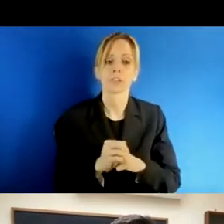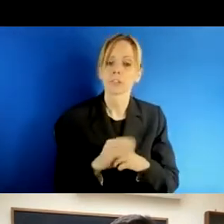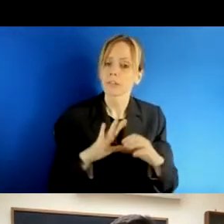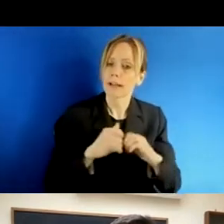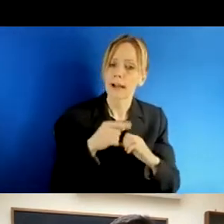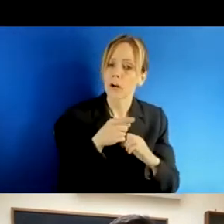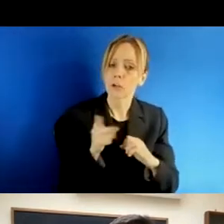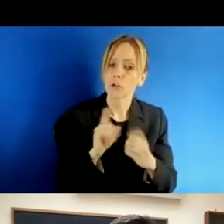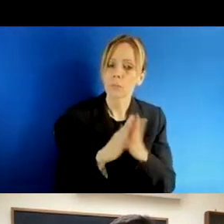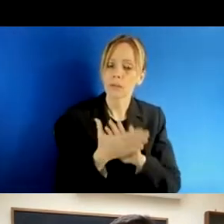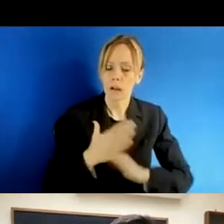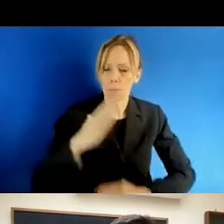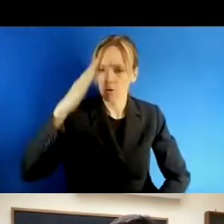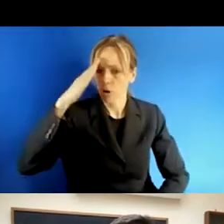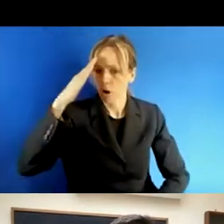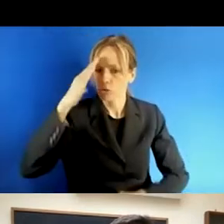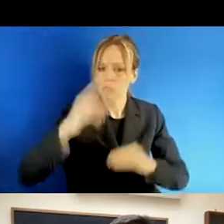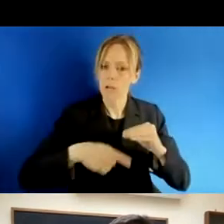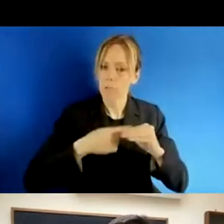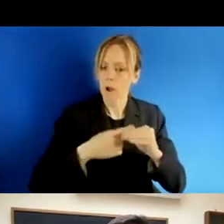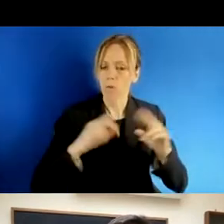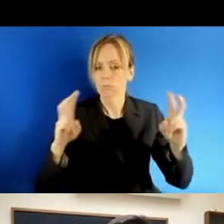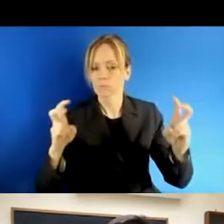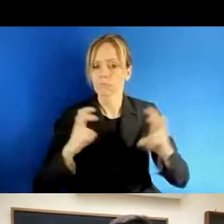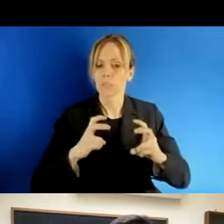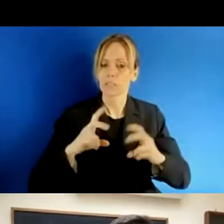become conscious of the issue of disability oppression?